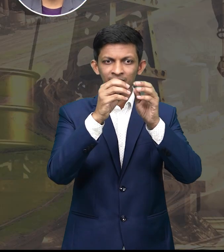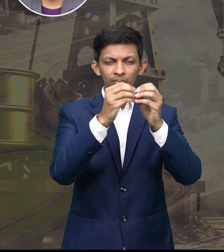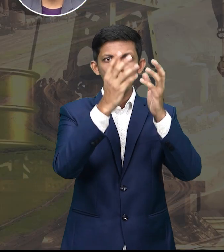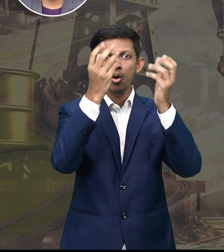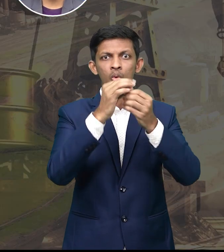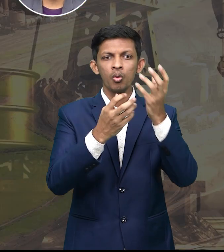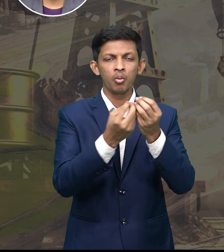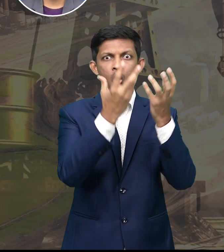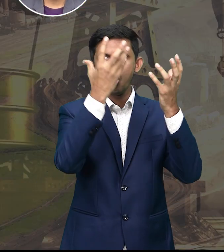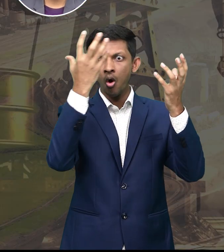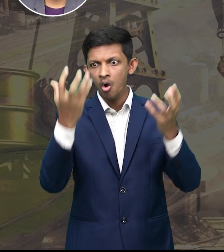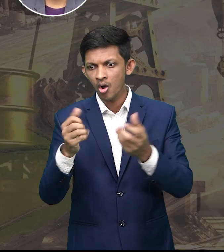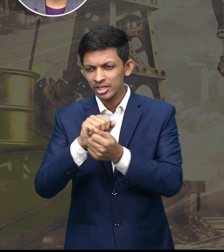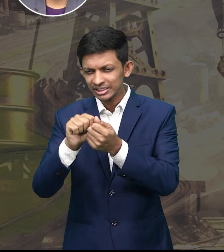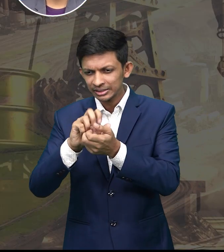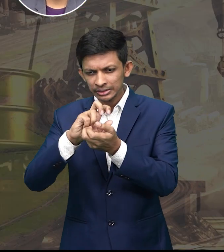Minerals.